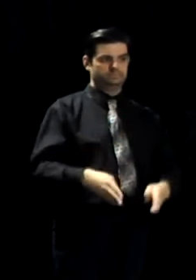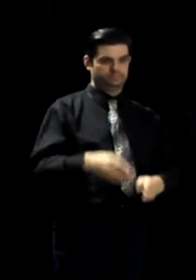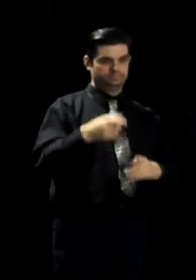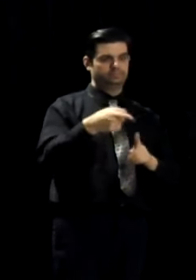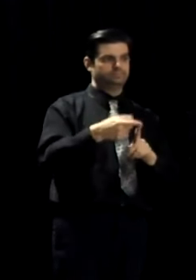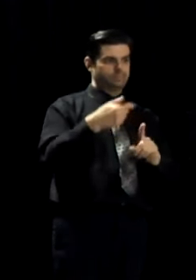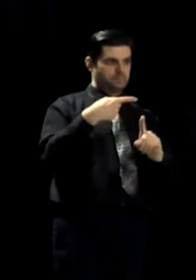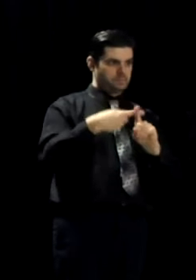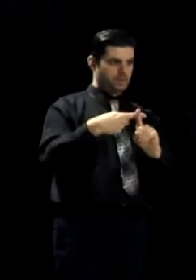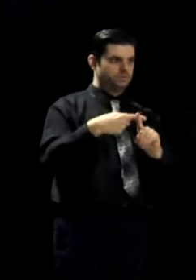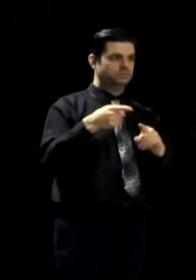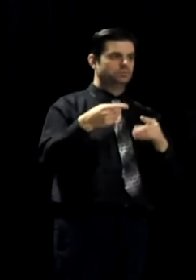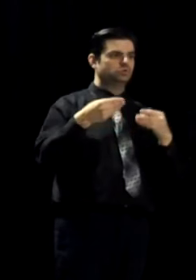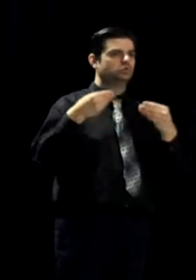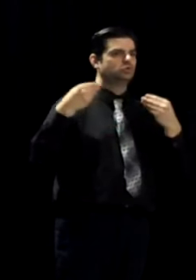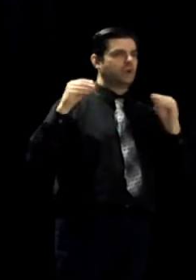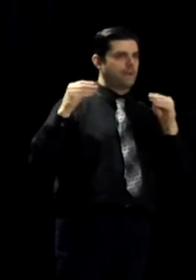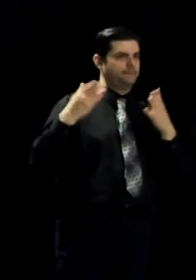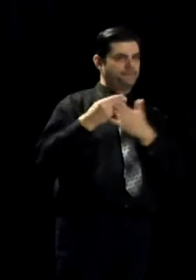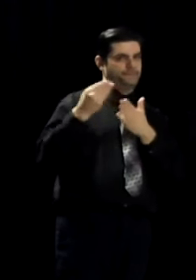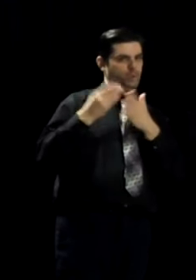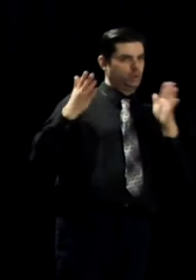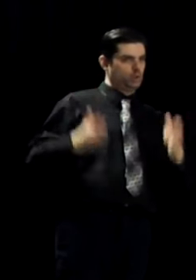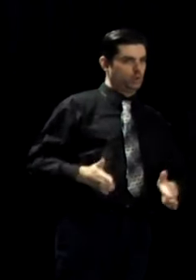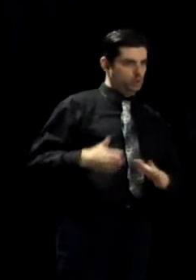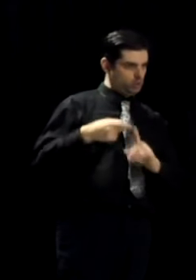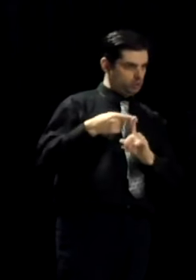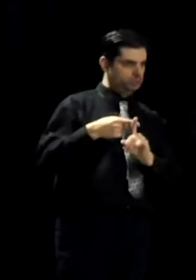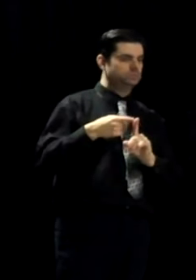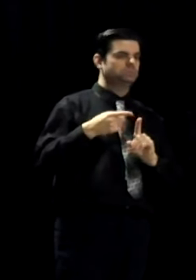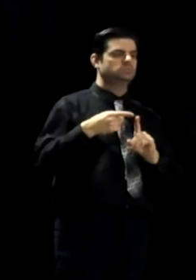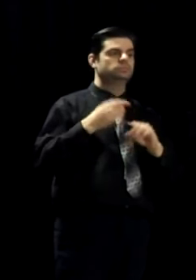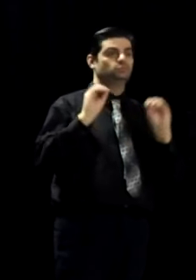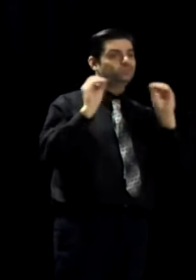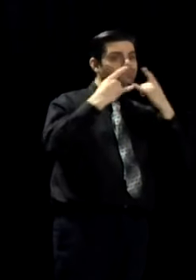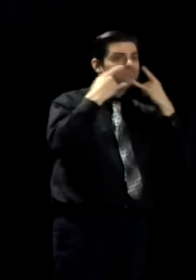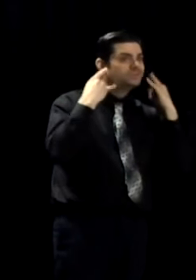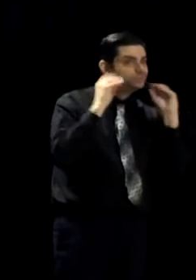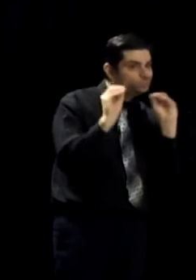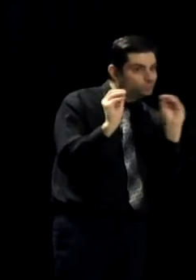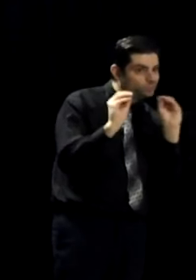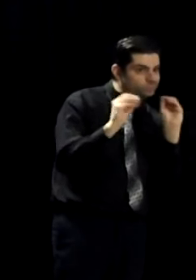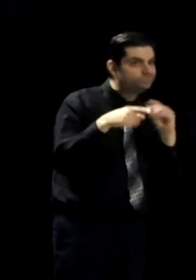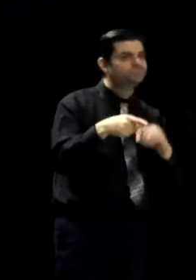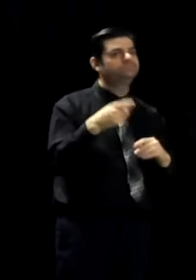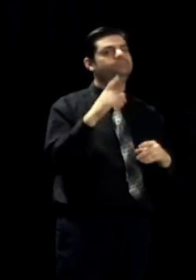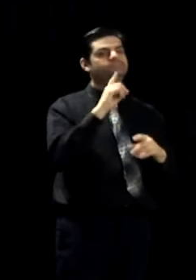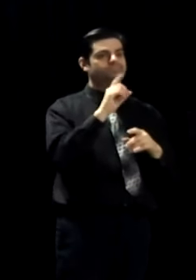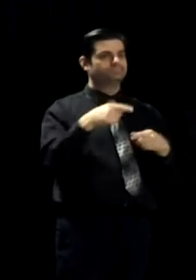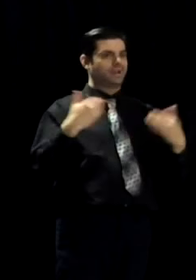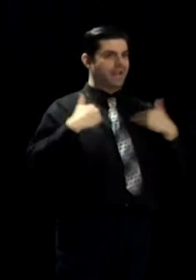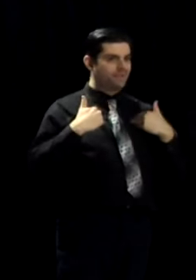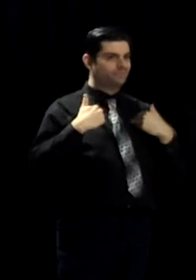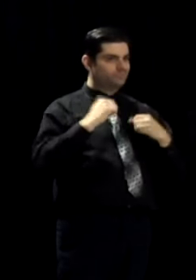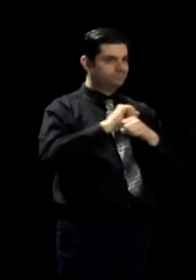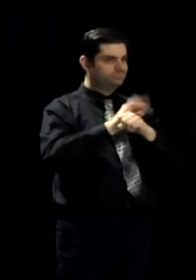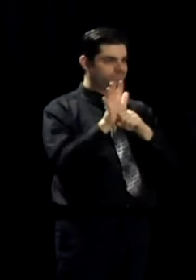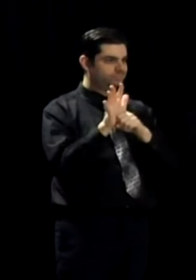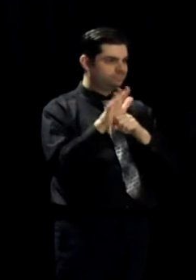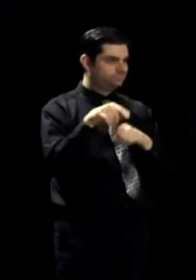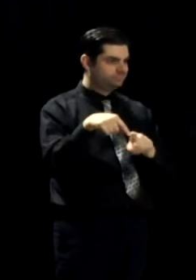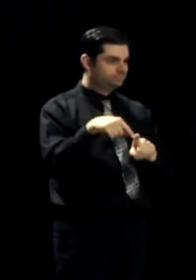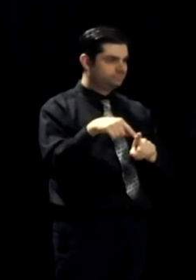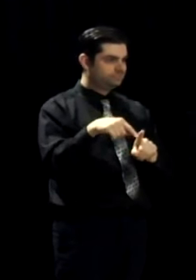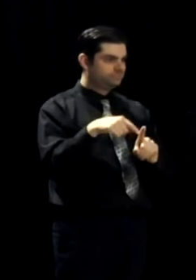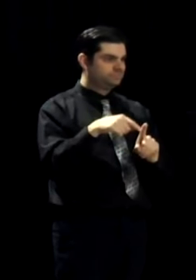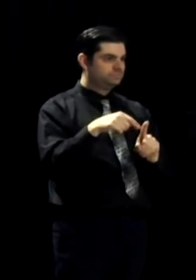not wearing a mask. That doesn't mean you had direct contact again, but certainly we want people to be